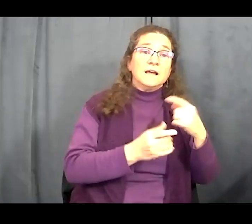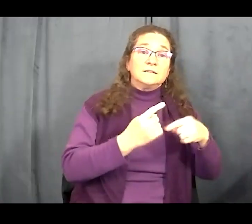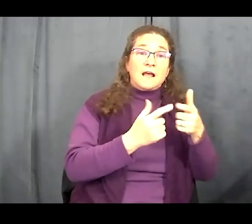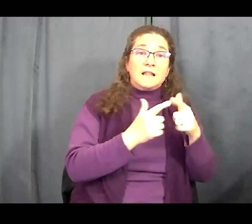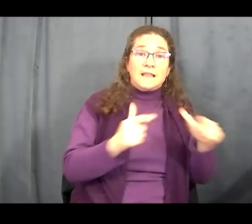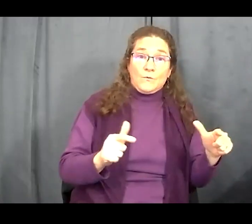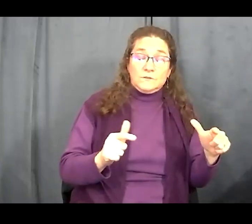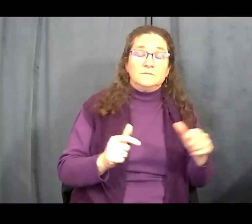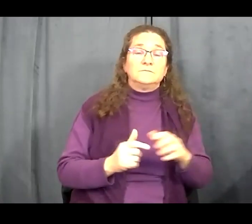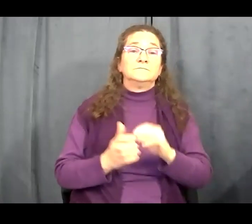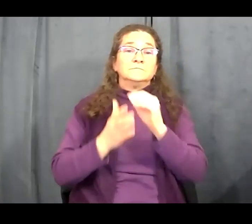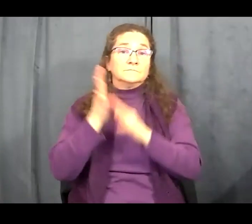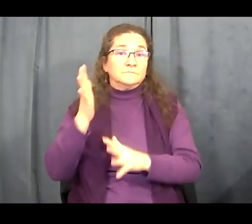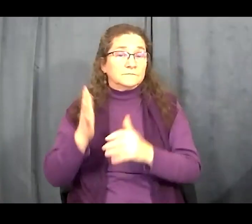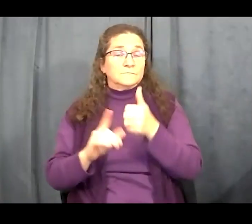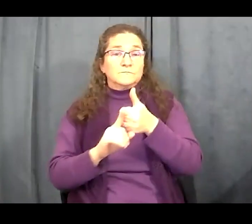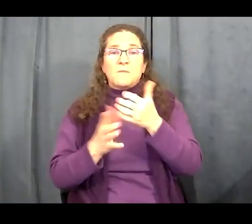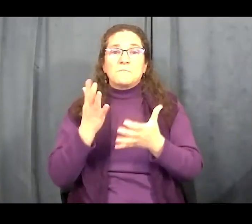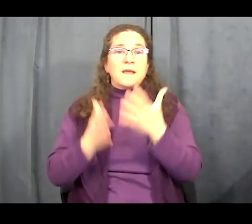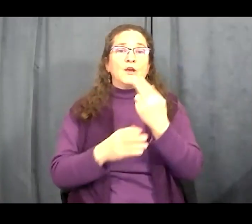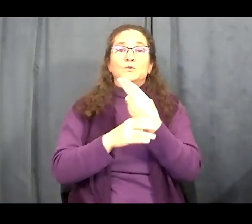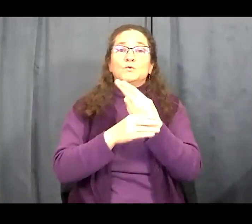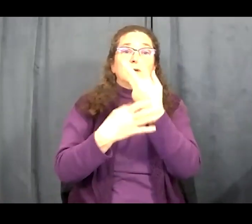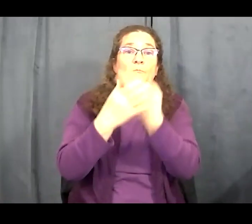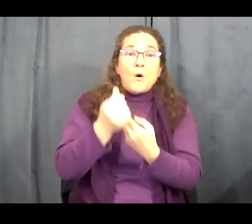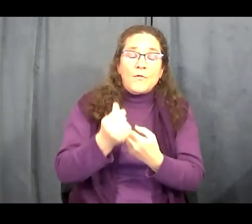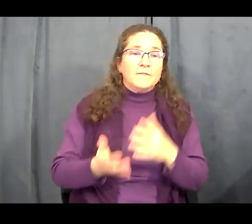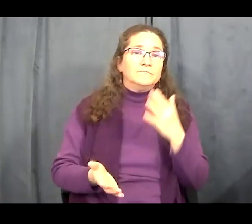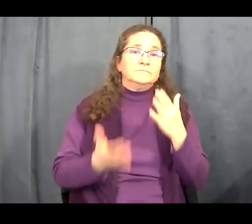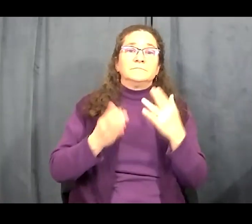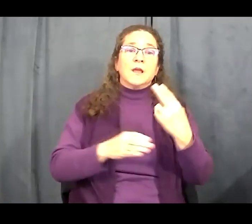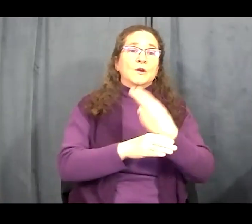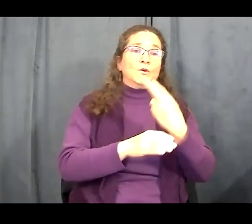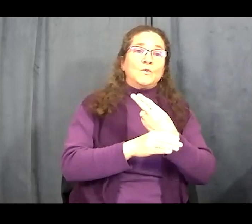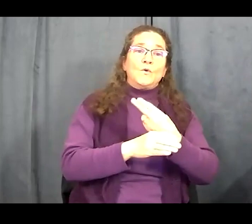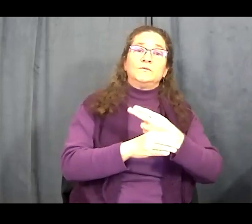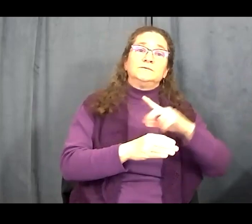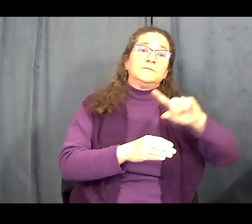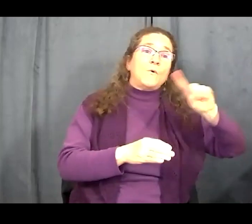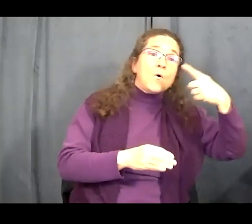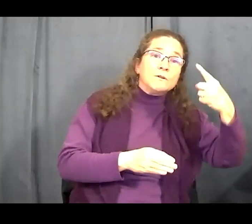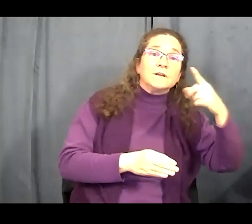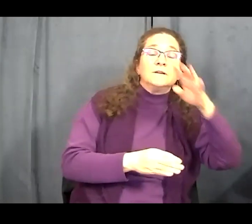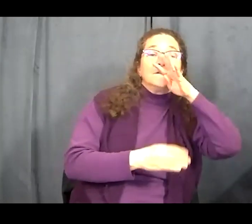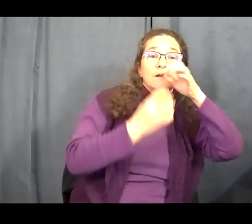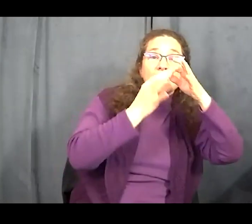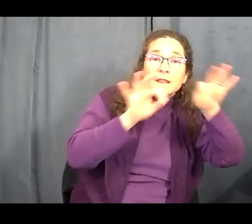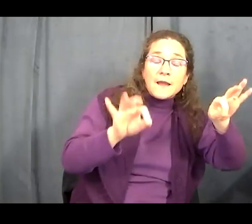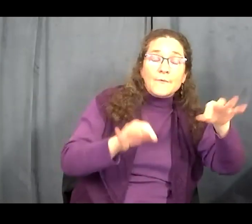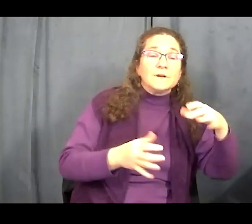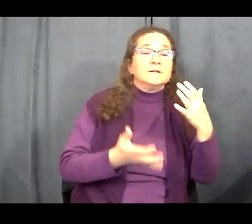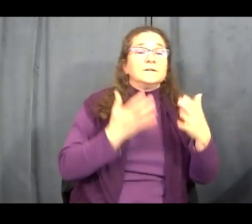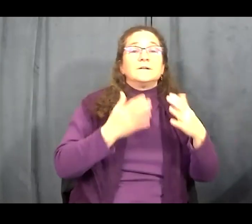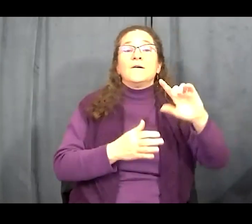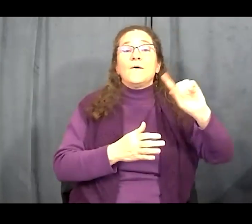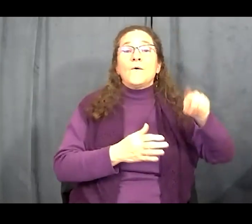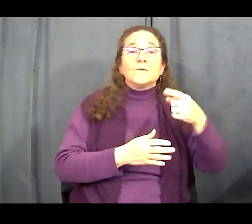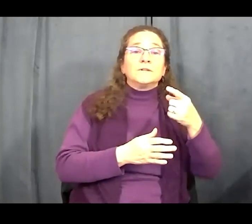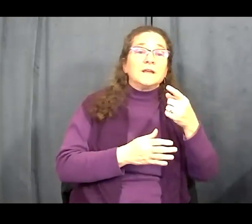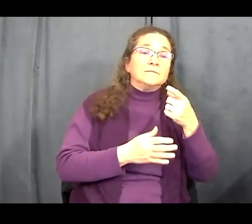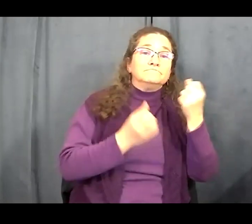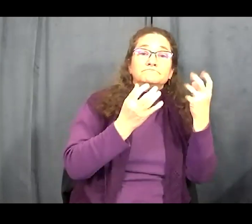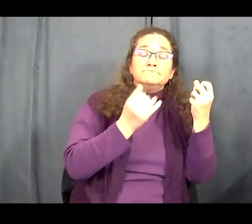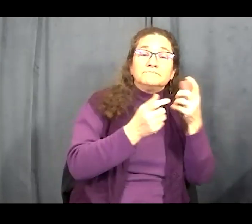or they may just be using sign language, or they may be using spoken language. Regardless, this is a tool that you can use across the